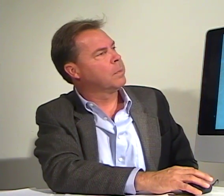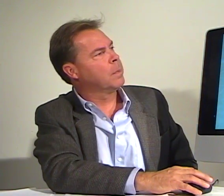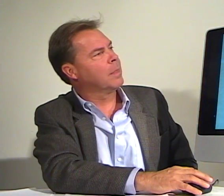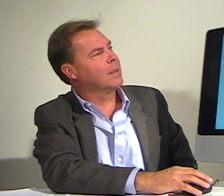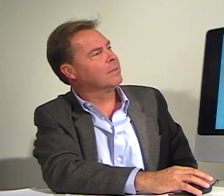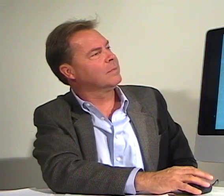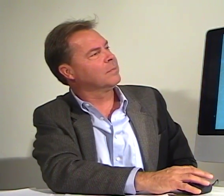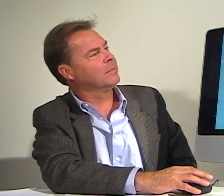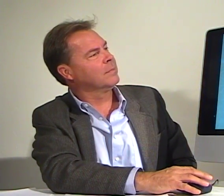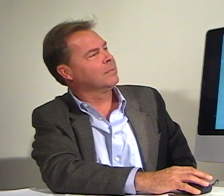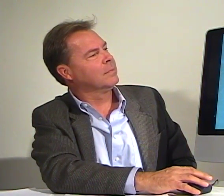deaf.